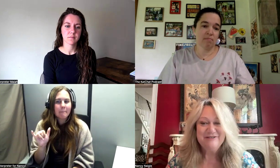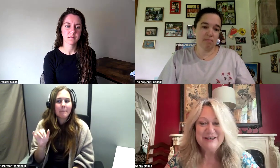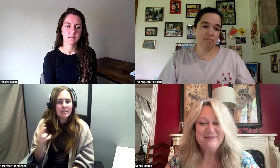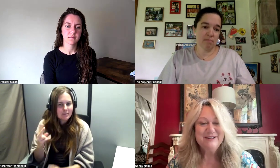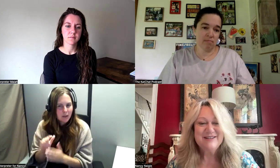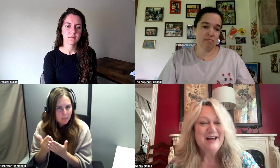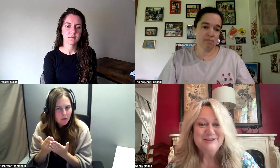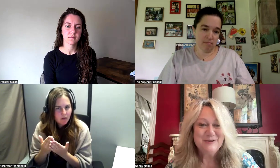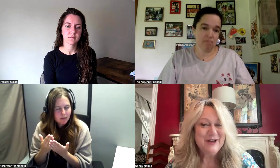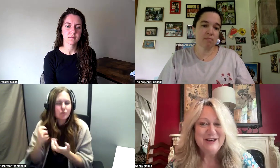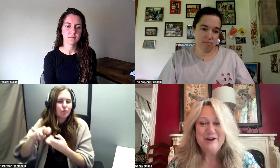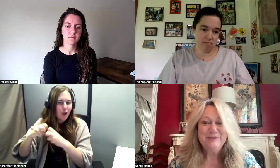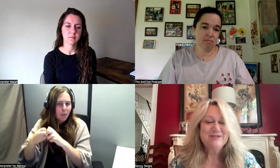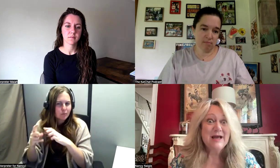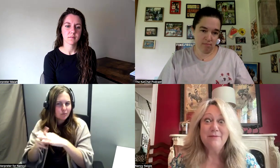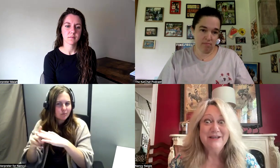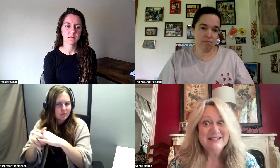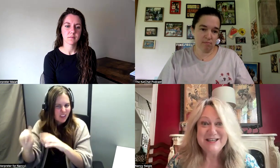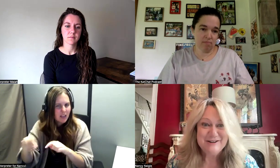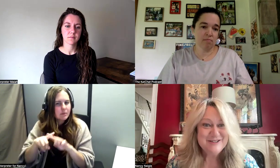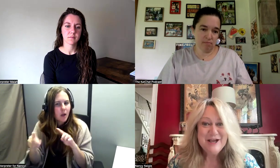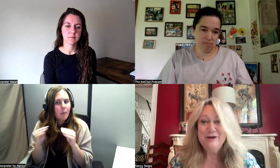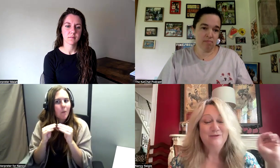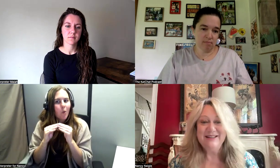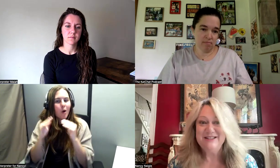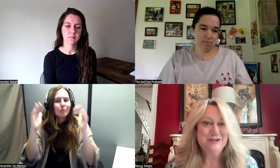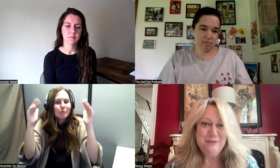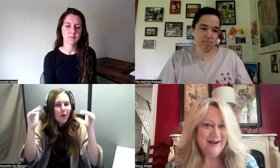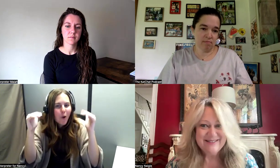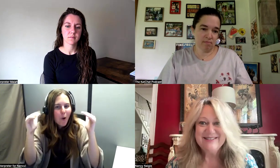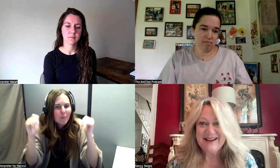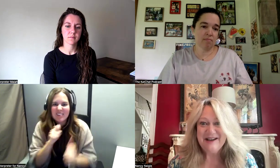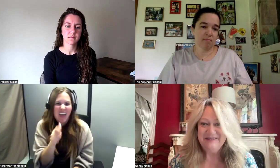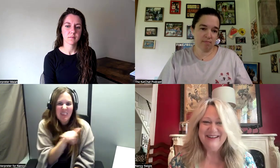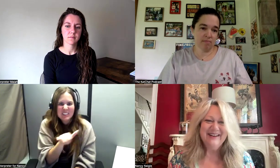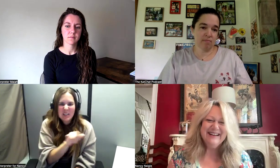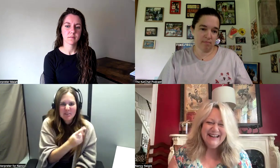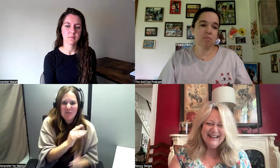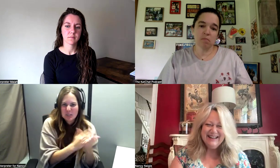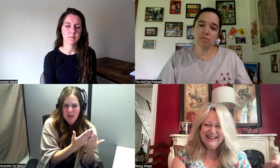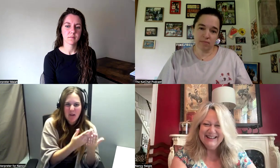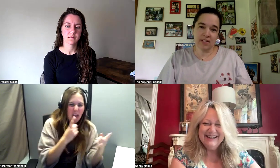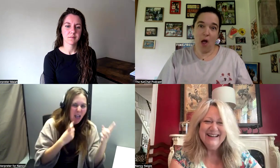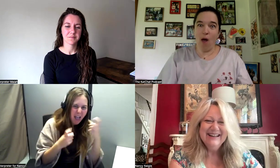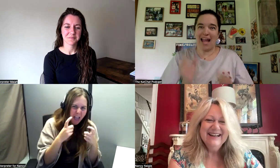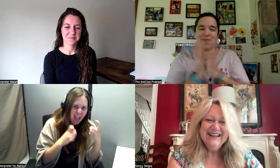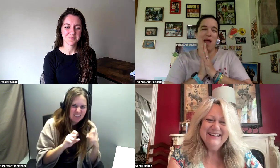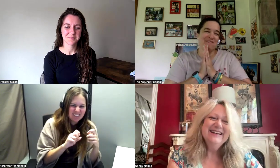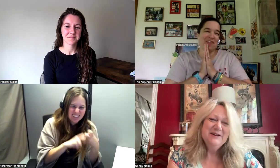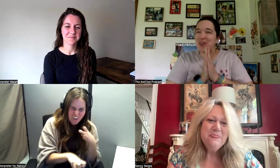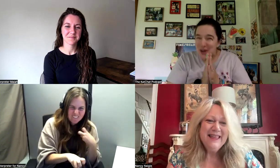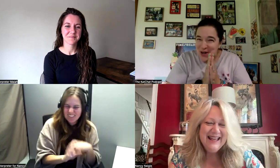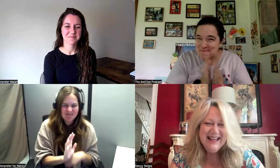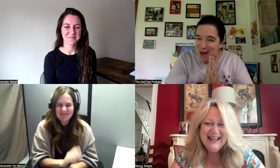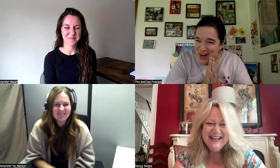There's conflict, but there's a lot of joy and hope. There's not a million tears. You don't need the tissue box this time. Oh, I can't